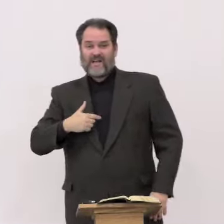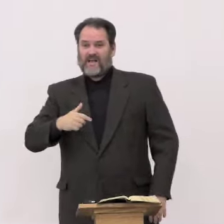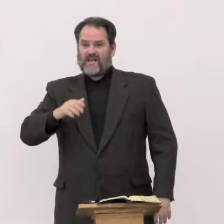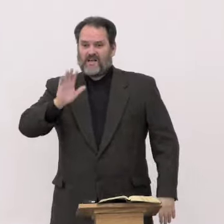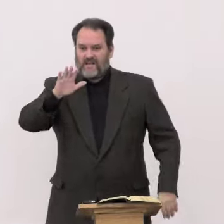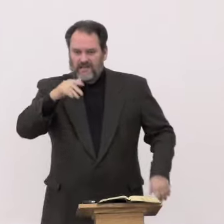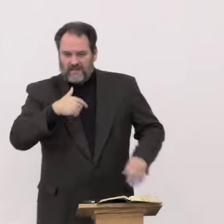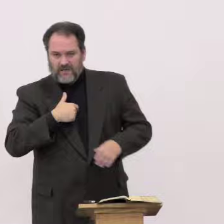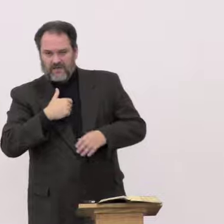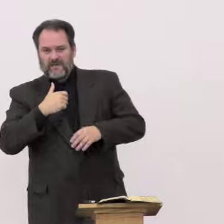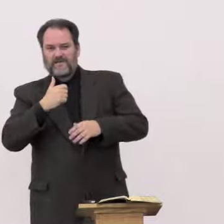Instead,